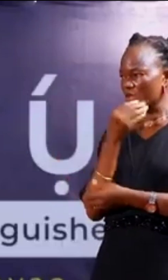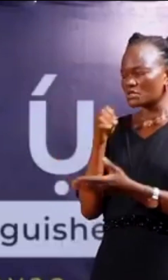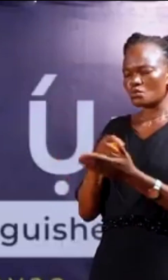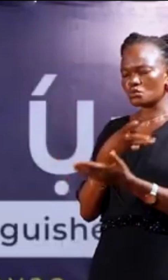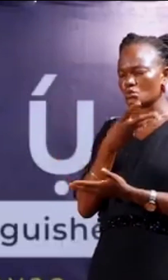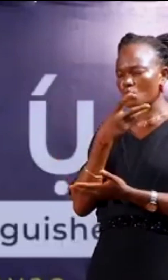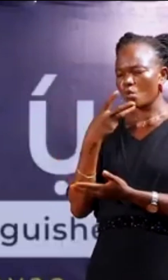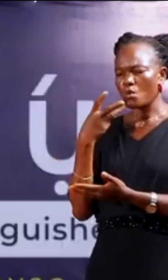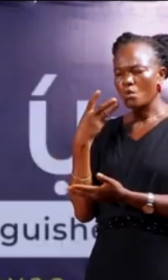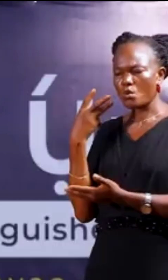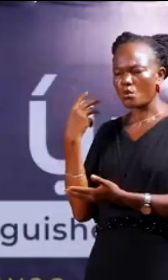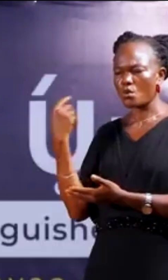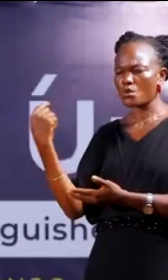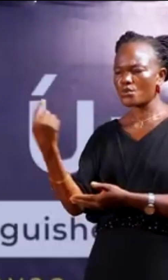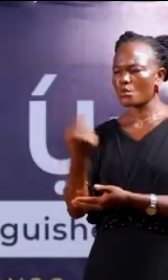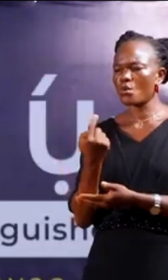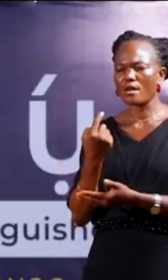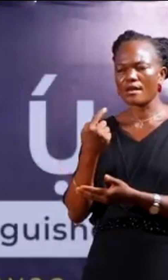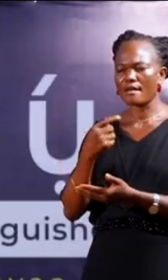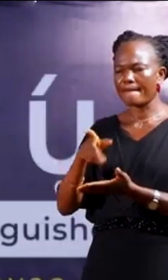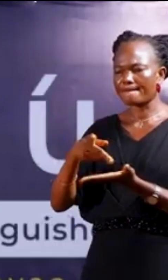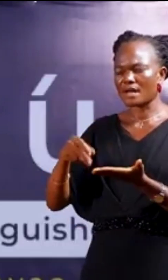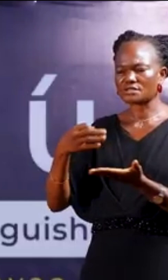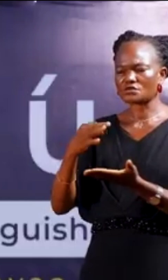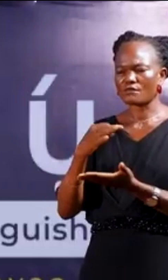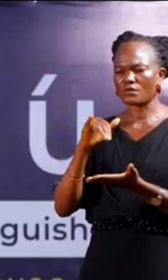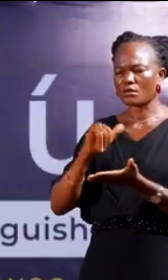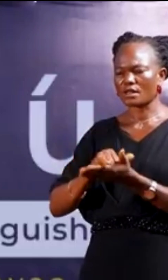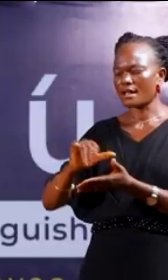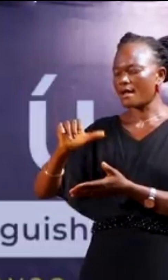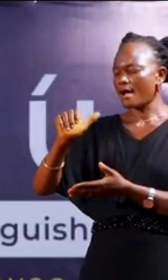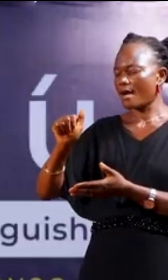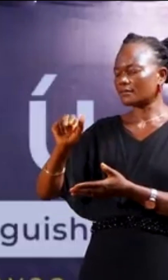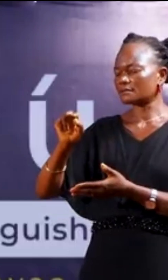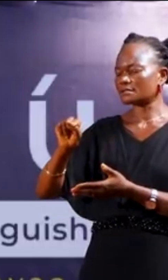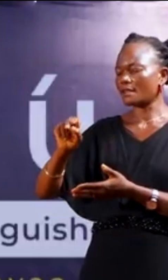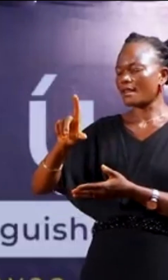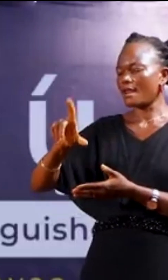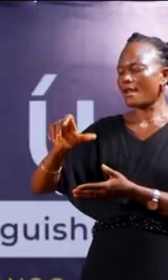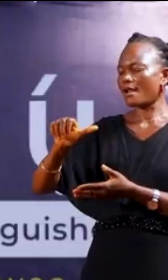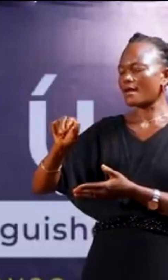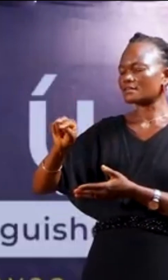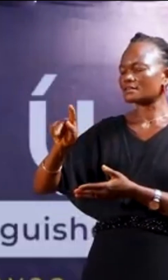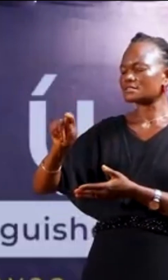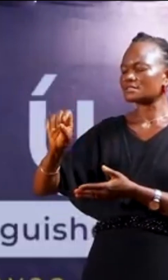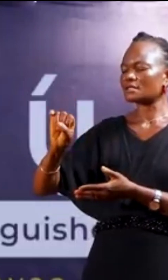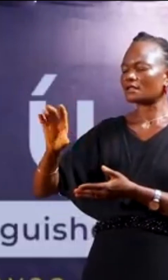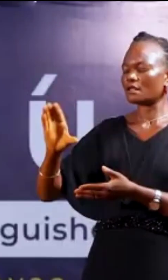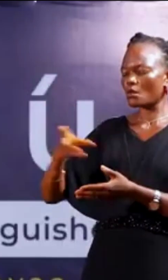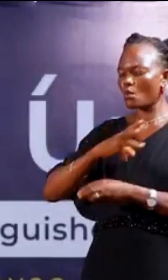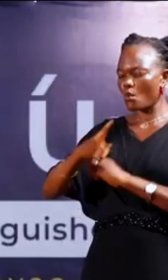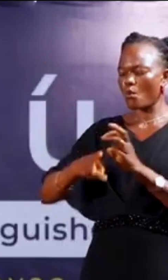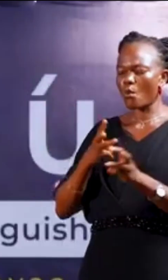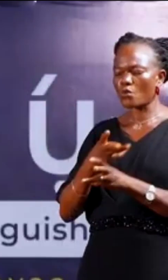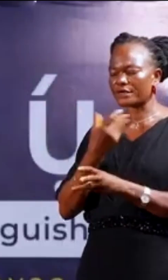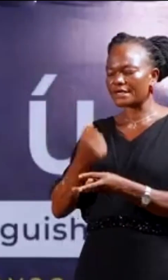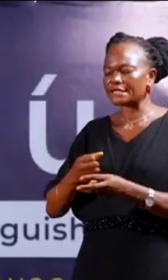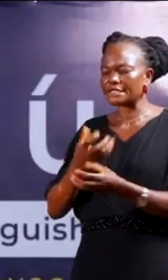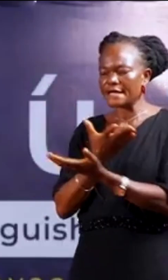only part of the Western Atlantic world where enslaved people rose right,